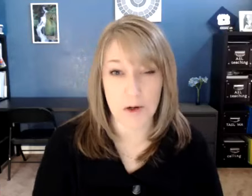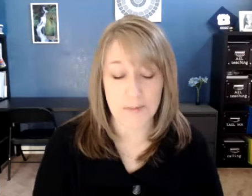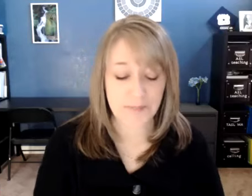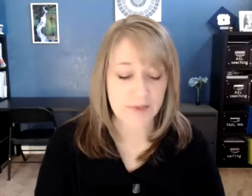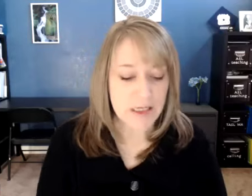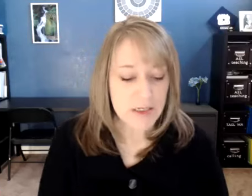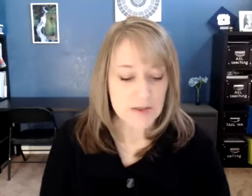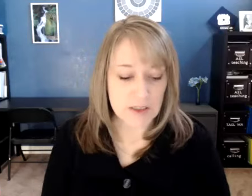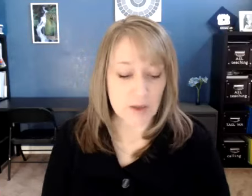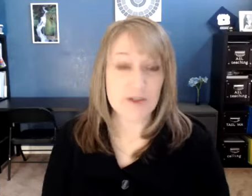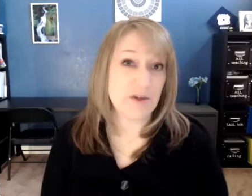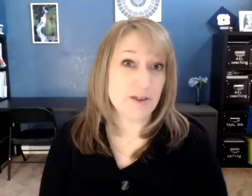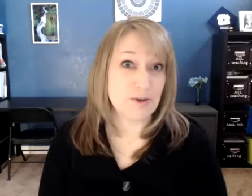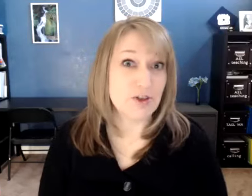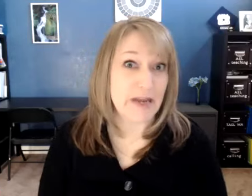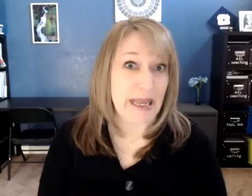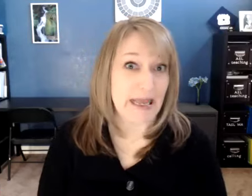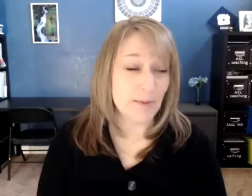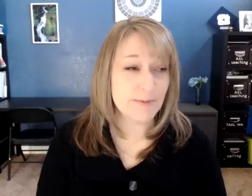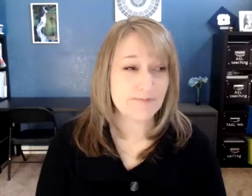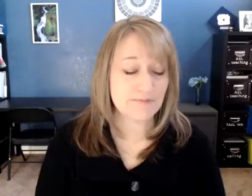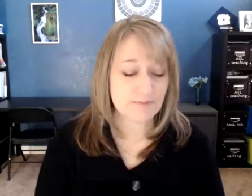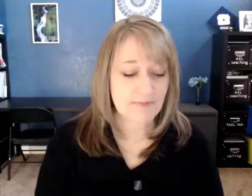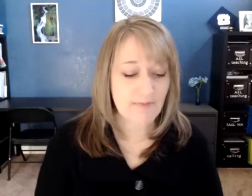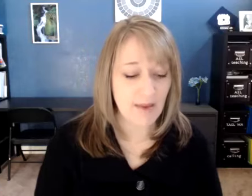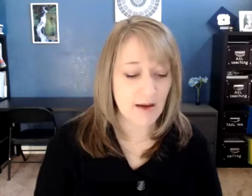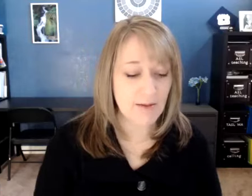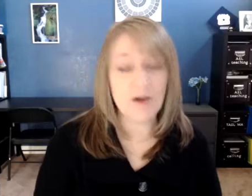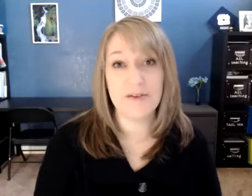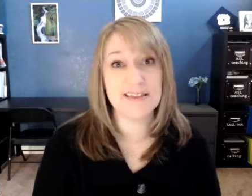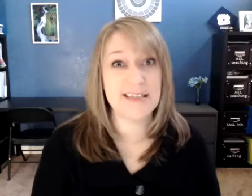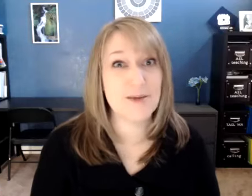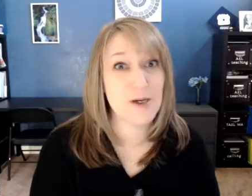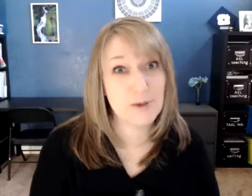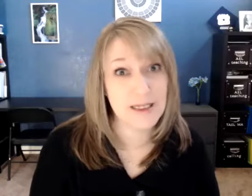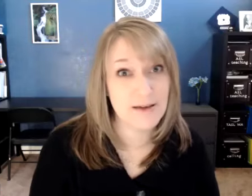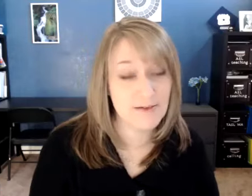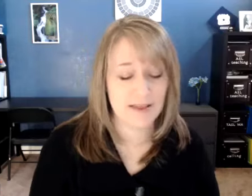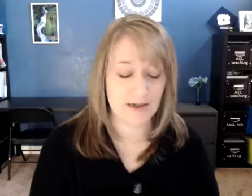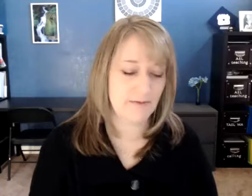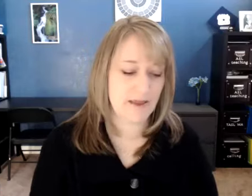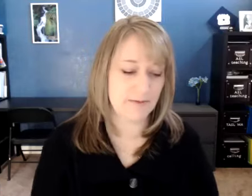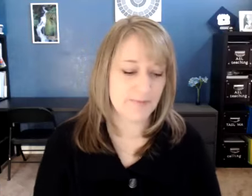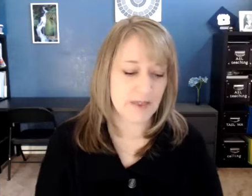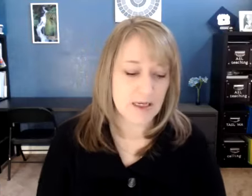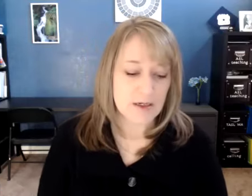for. So this would include your name, often the city where you live, that kind of thing.